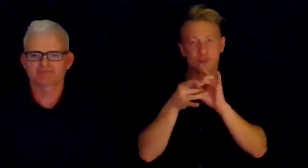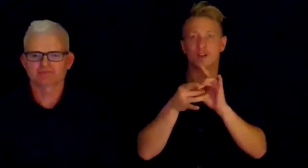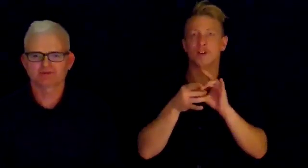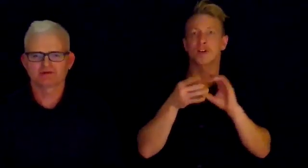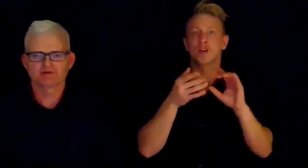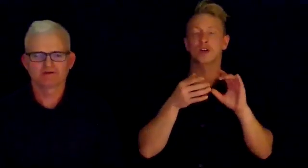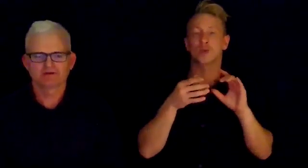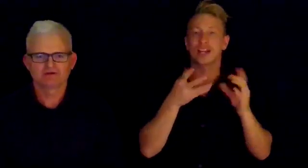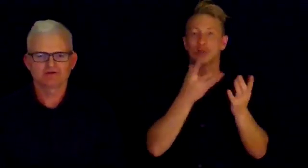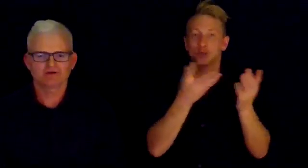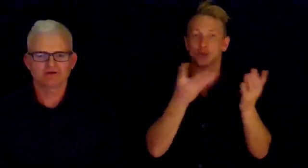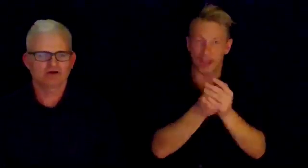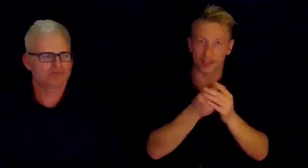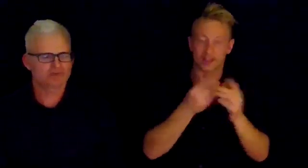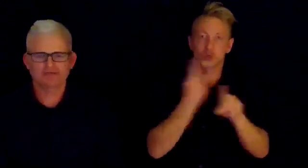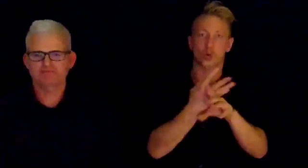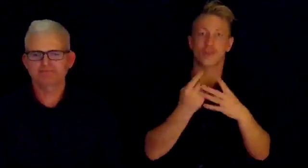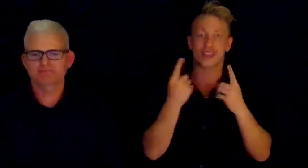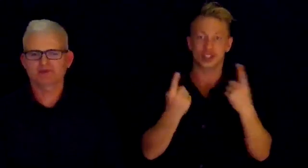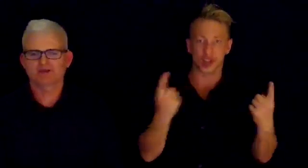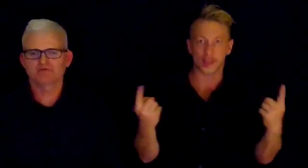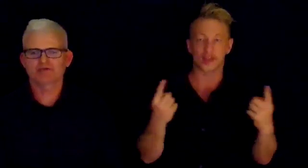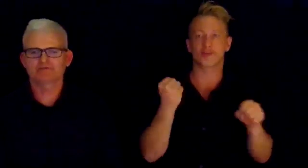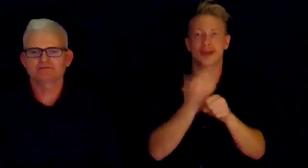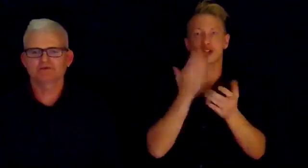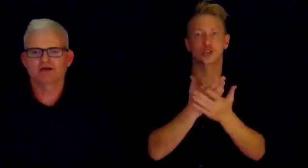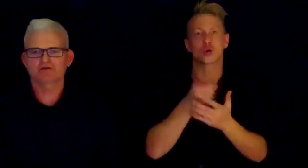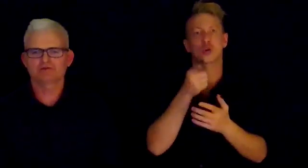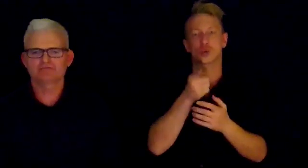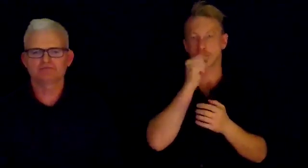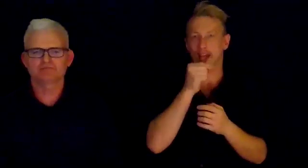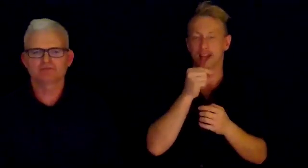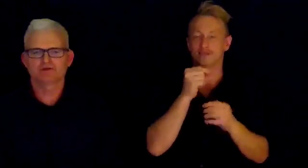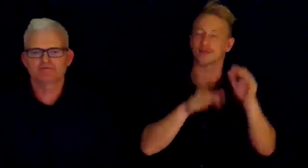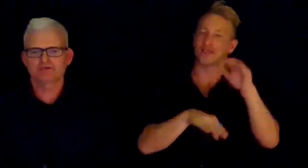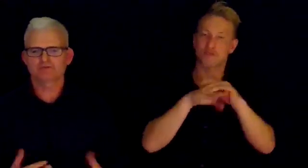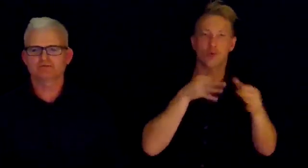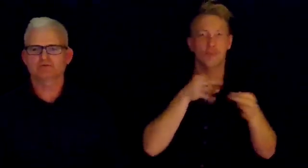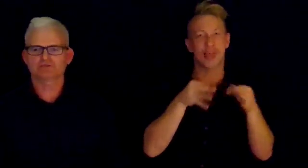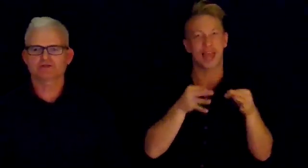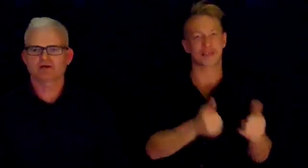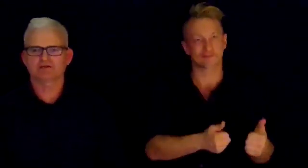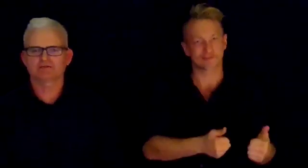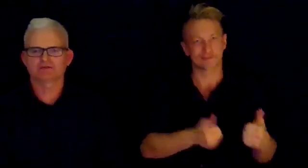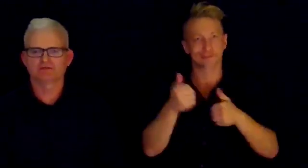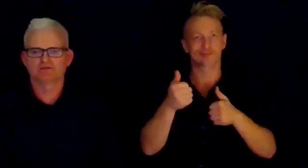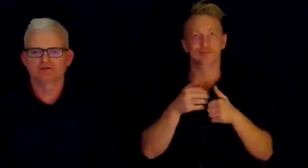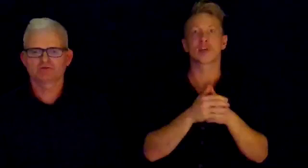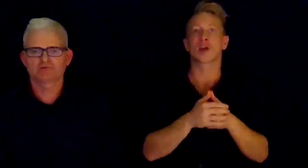plan. So I hope everyone's had a good feel what it's